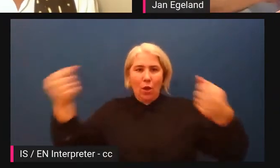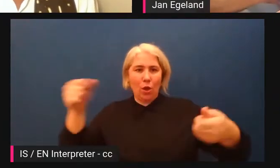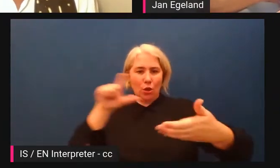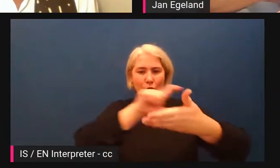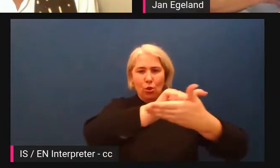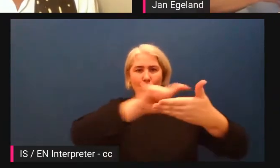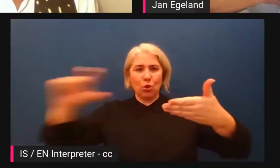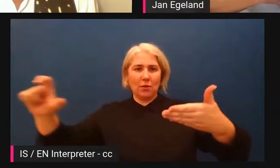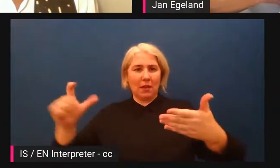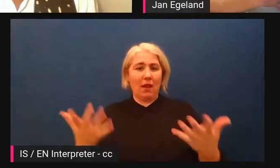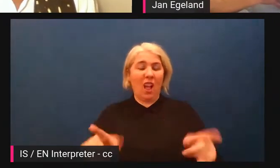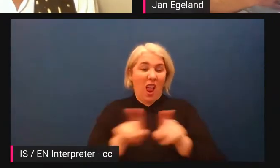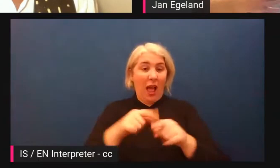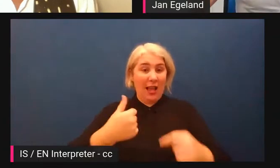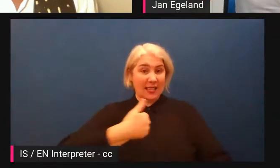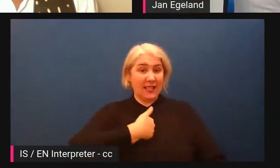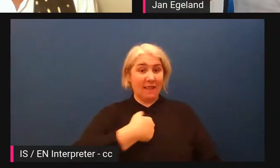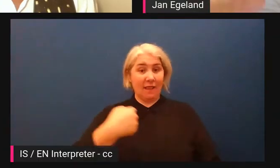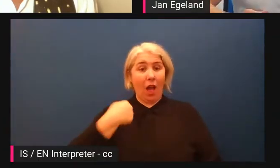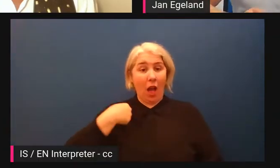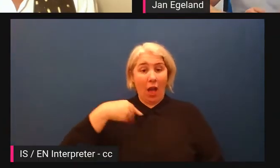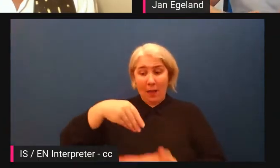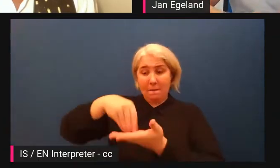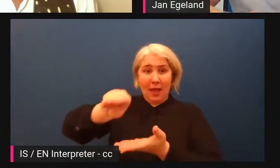I'm a taxpayer, so is my